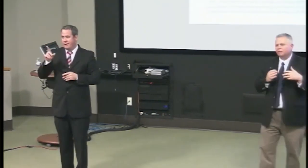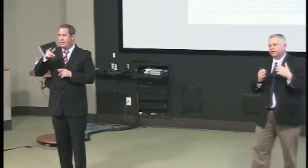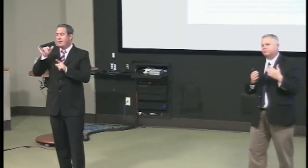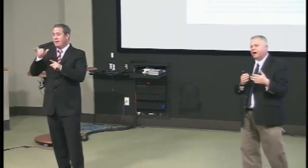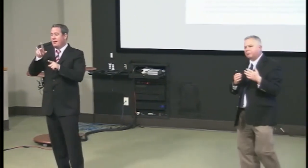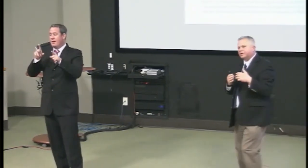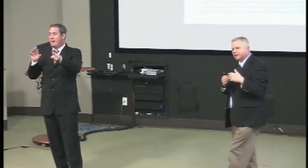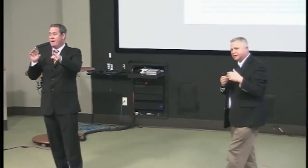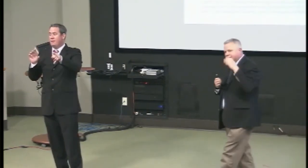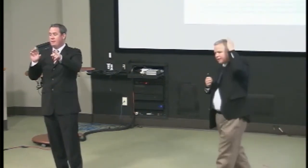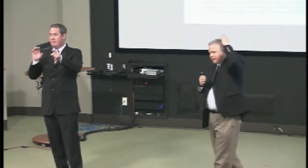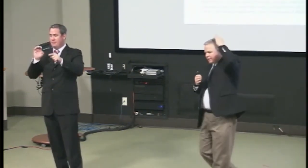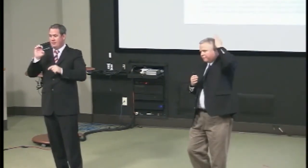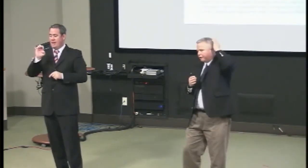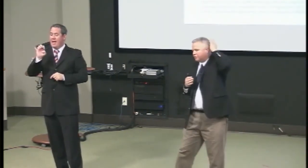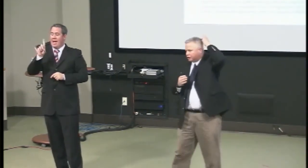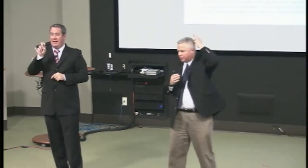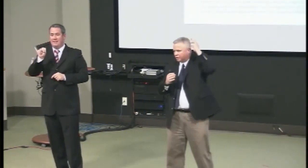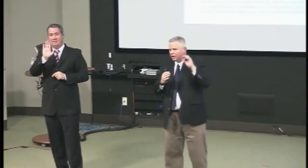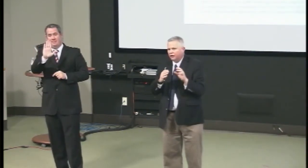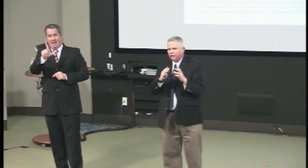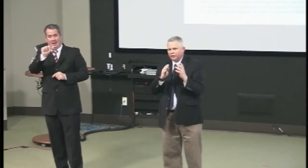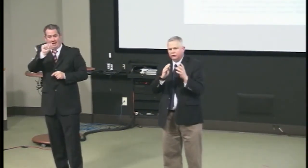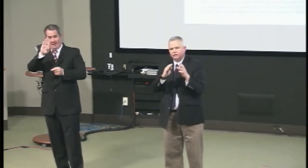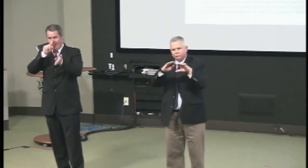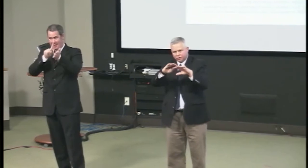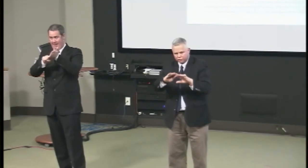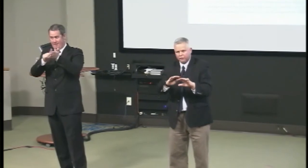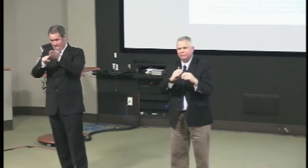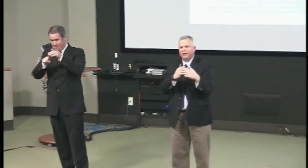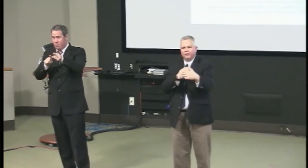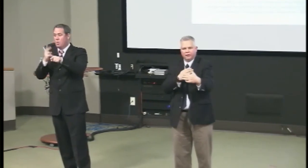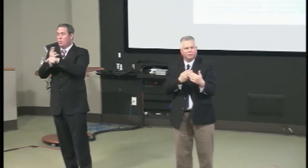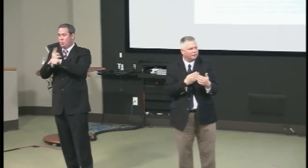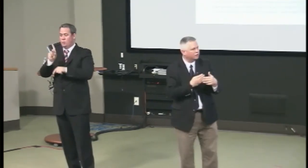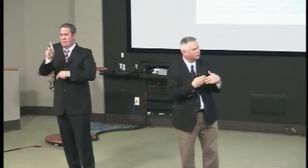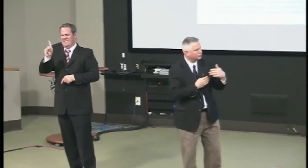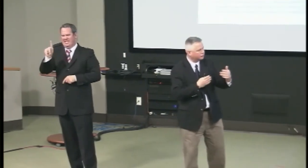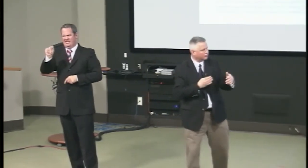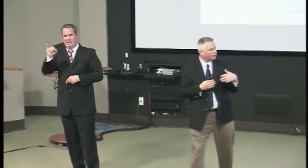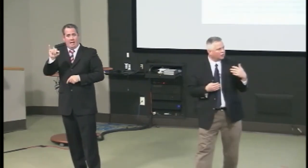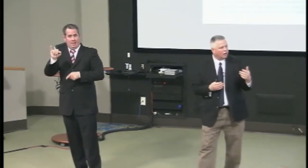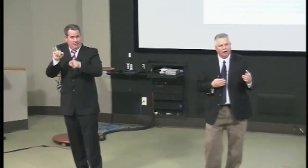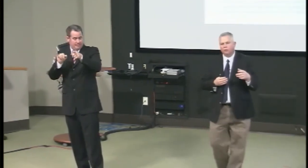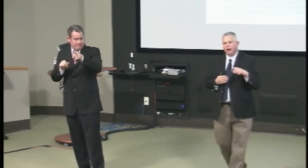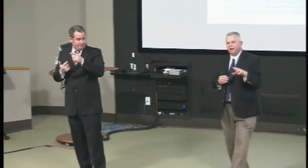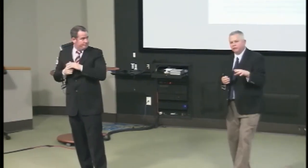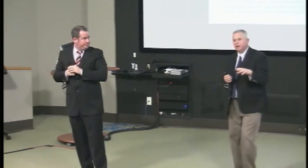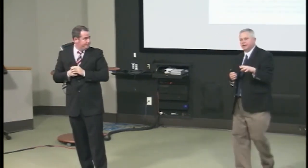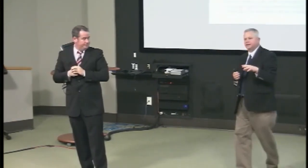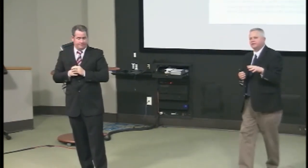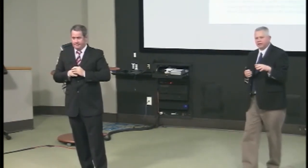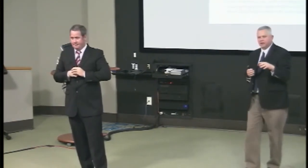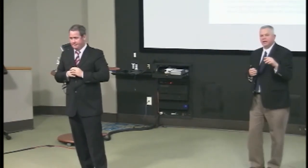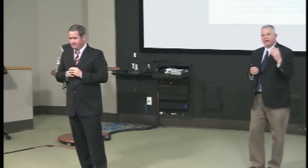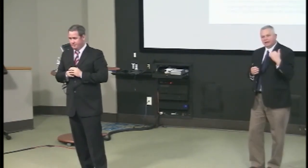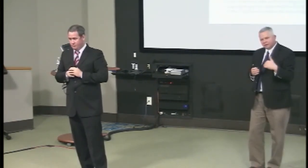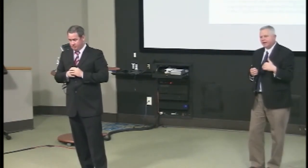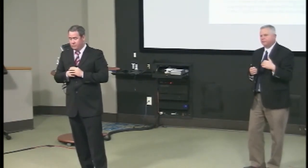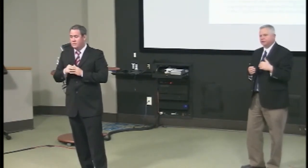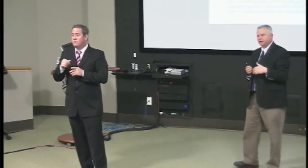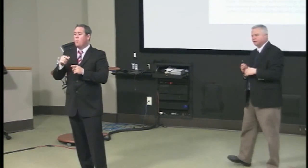and improperly consolidated function, there's also reduced gray matter volume and reduced white matter